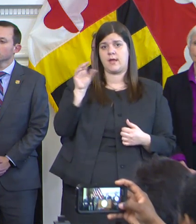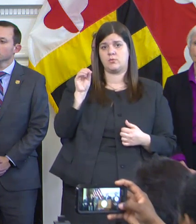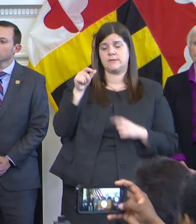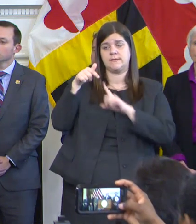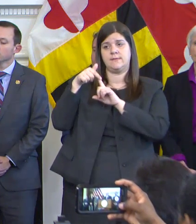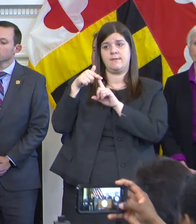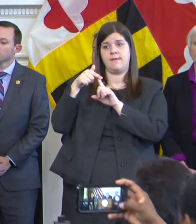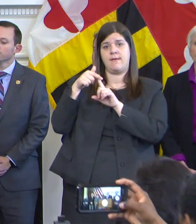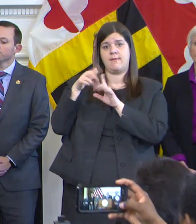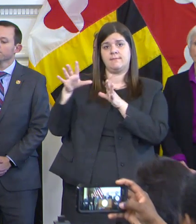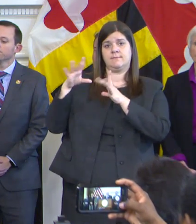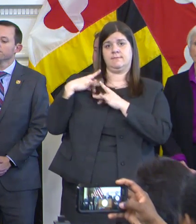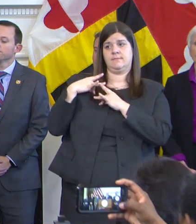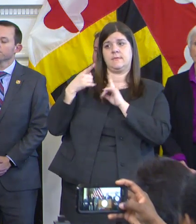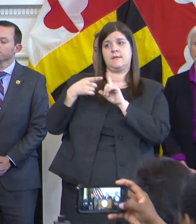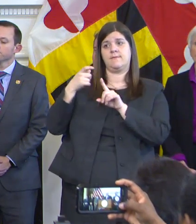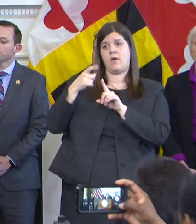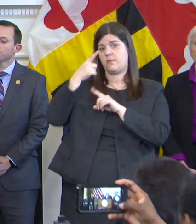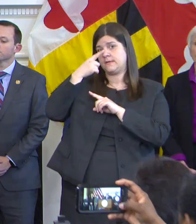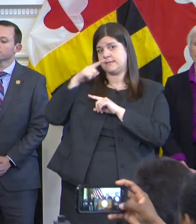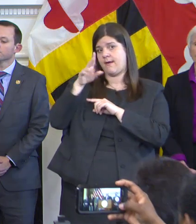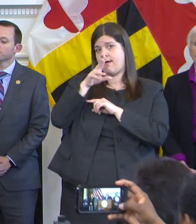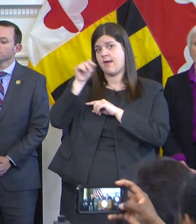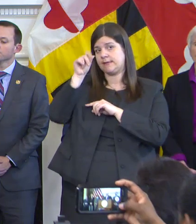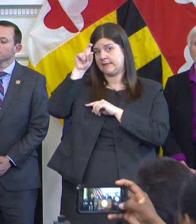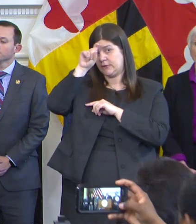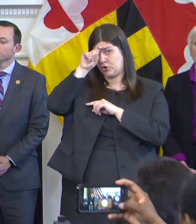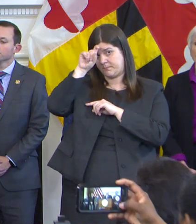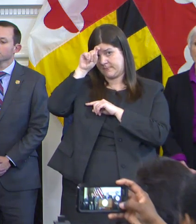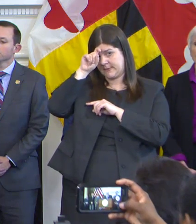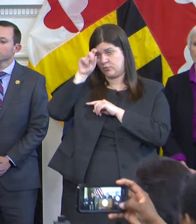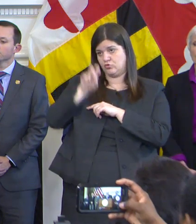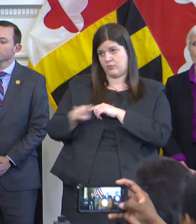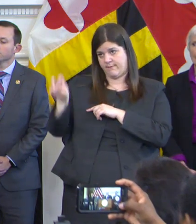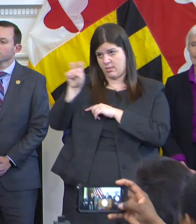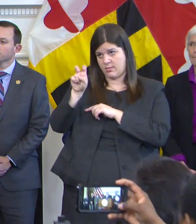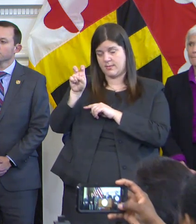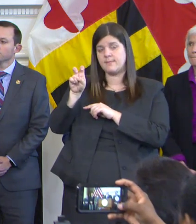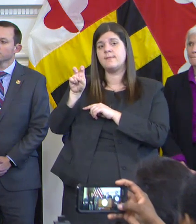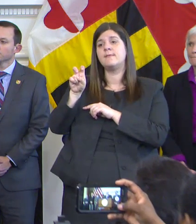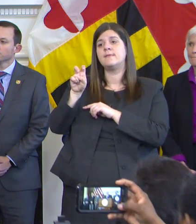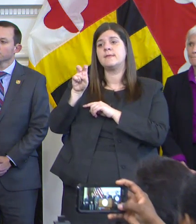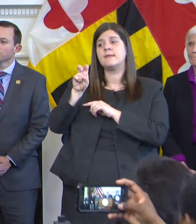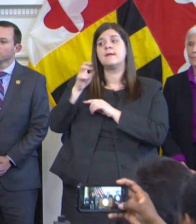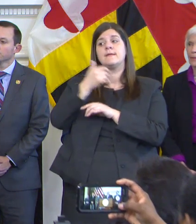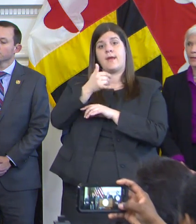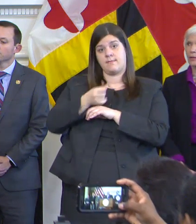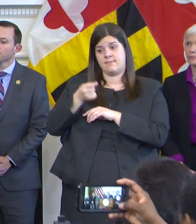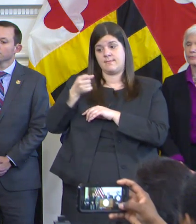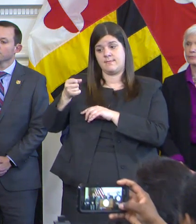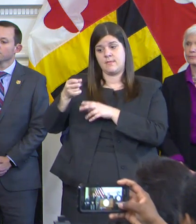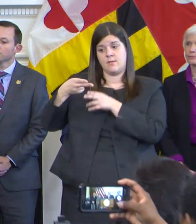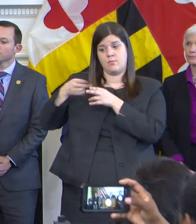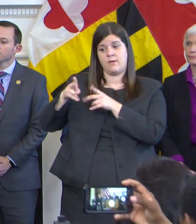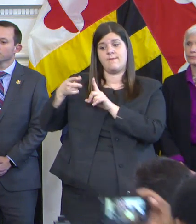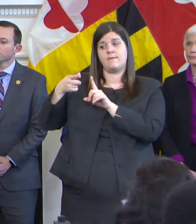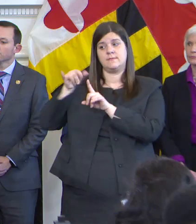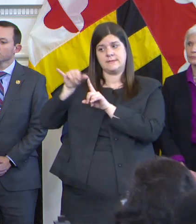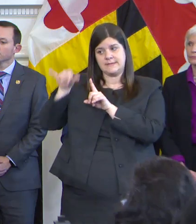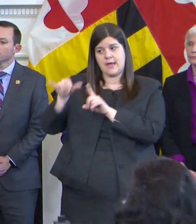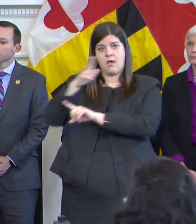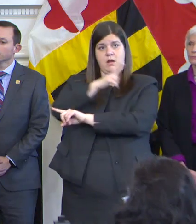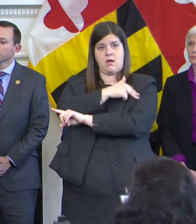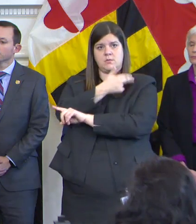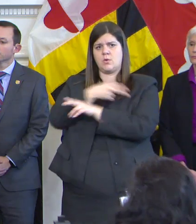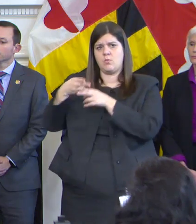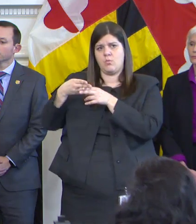Thailand and Egypt. He was briefly hospitalized and now is quarantined. In both of